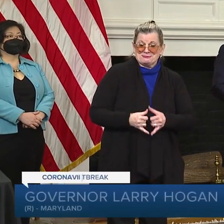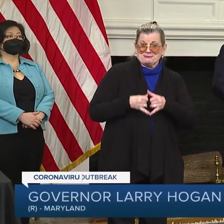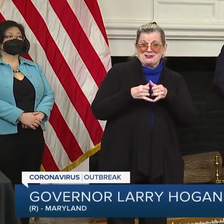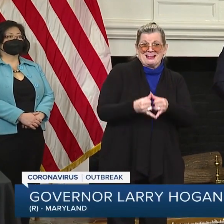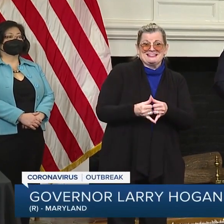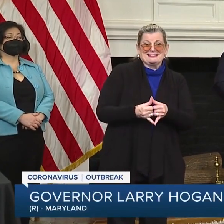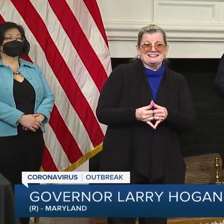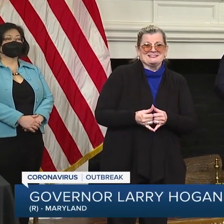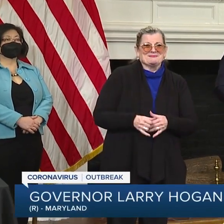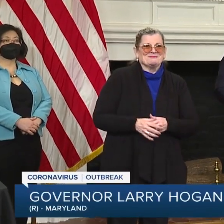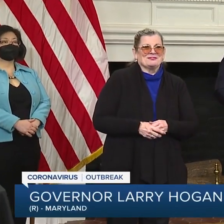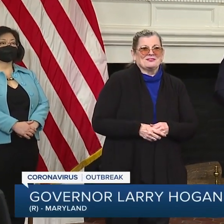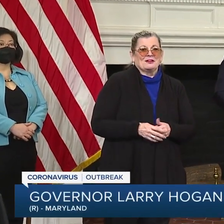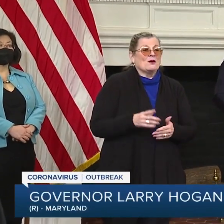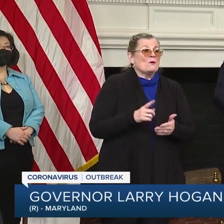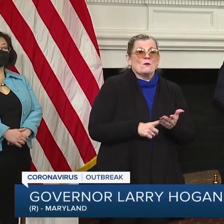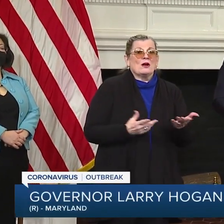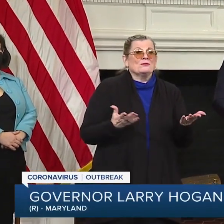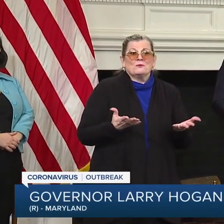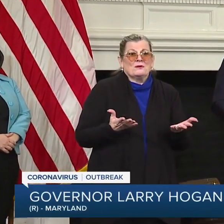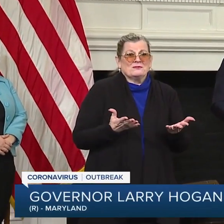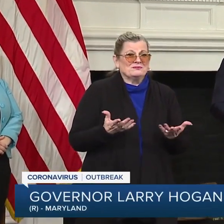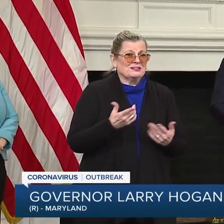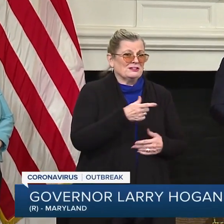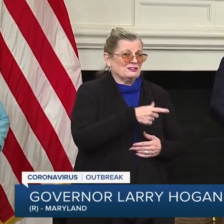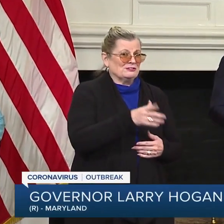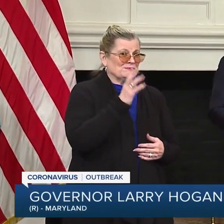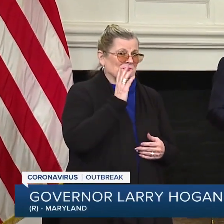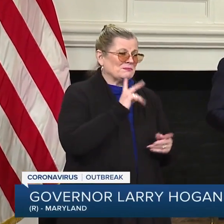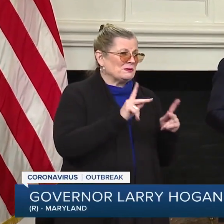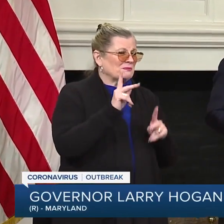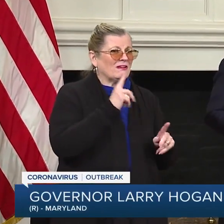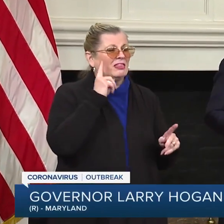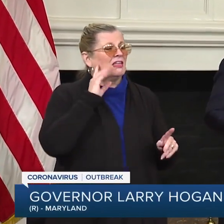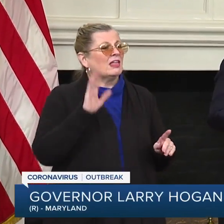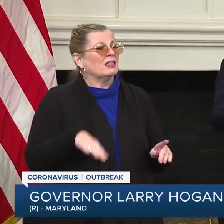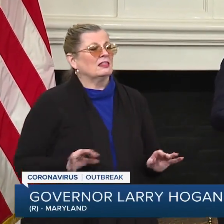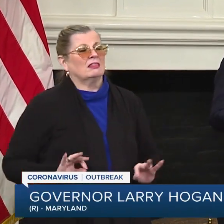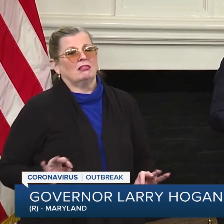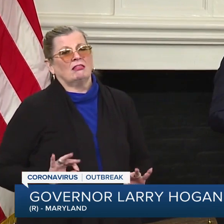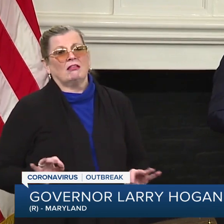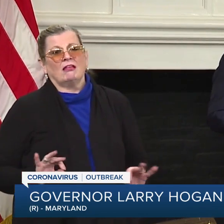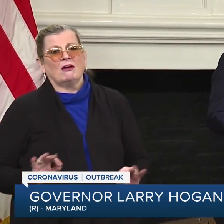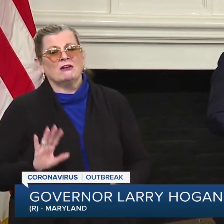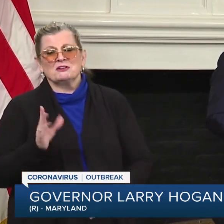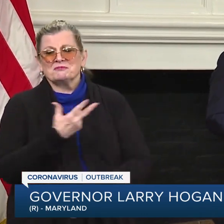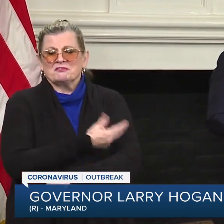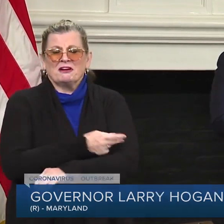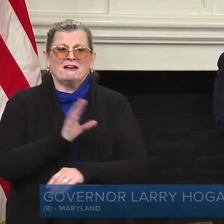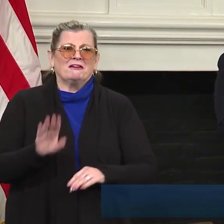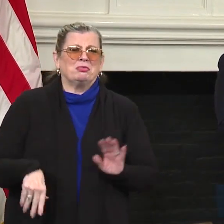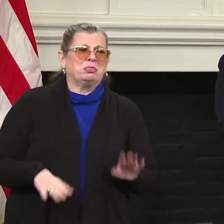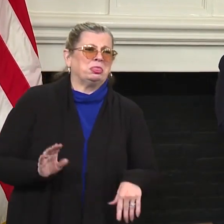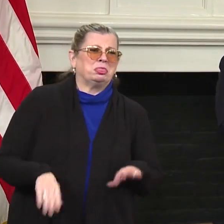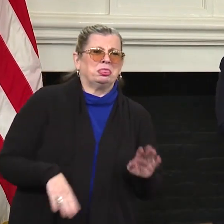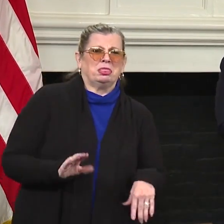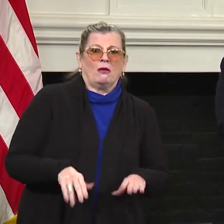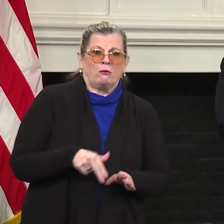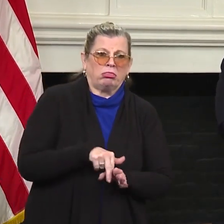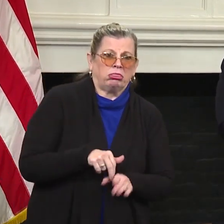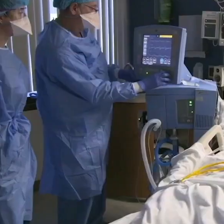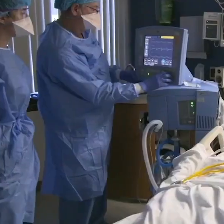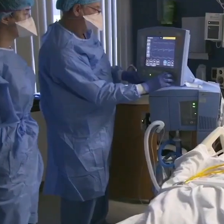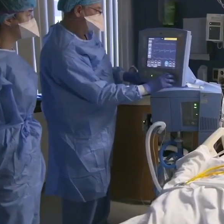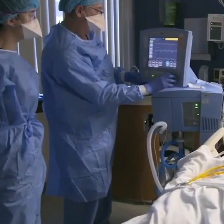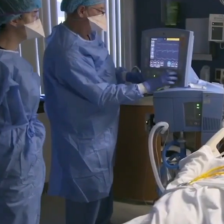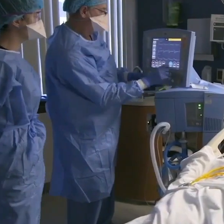people who didn't realize the importance of getting boosted, or who are on the fence, or those who just haven't gotten around to